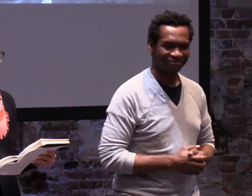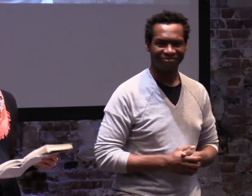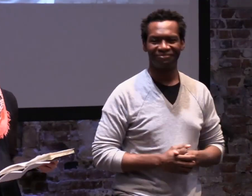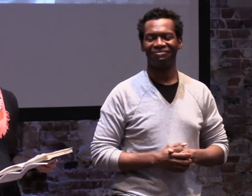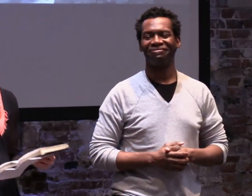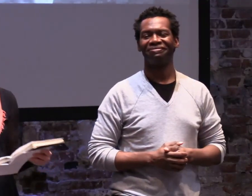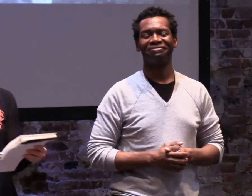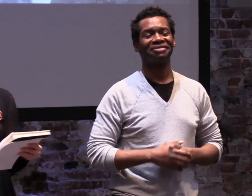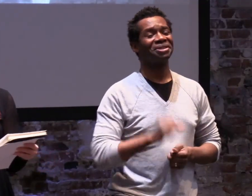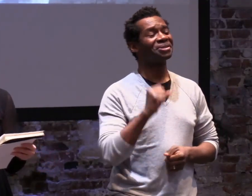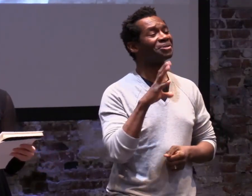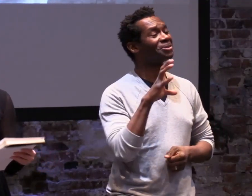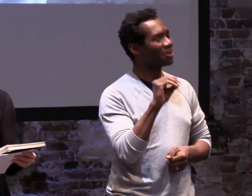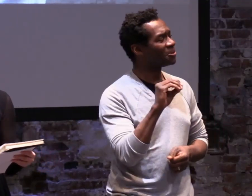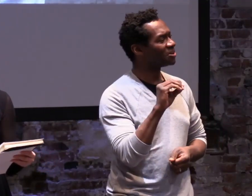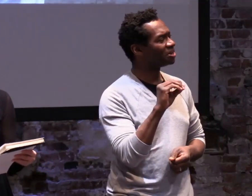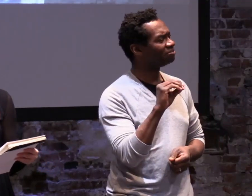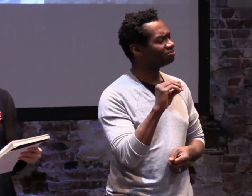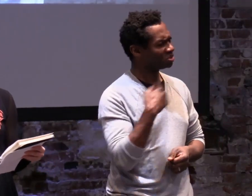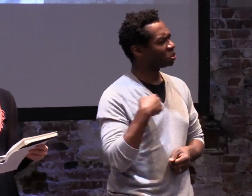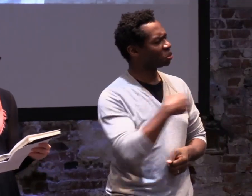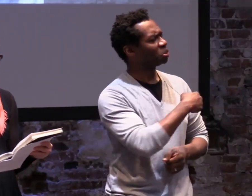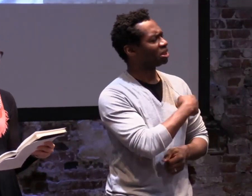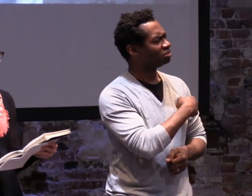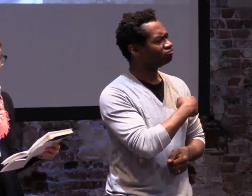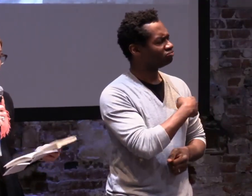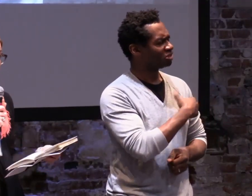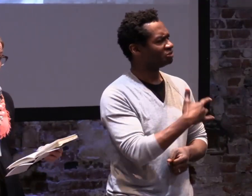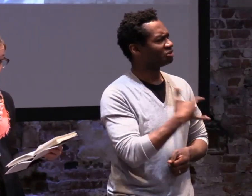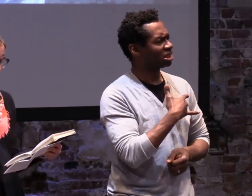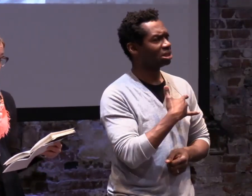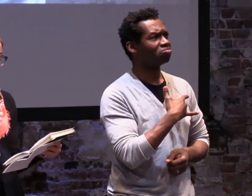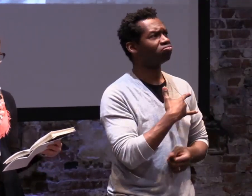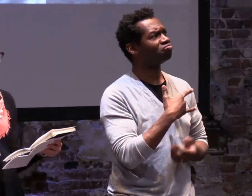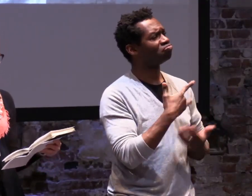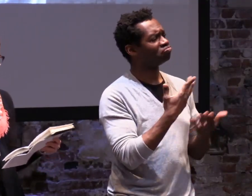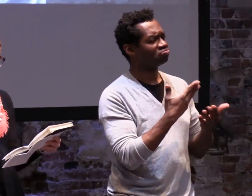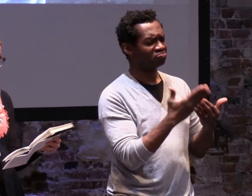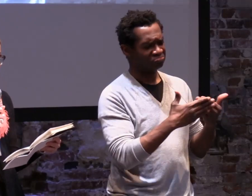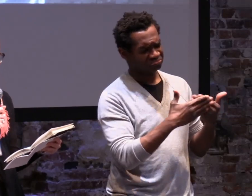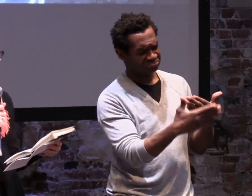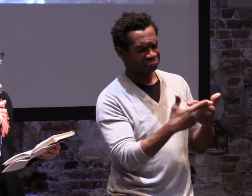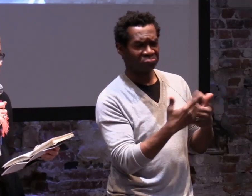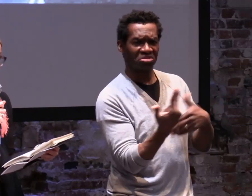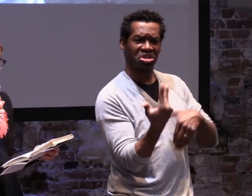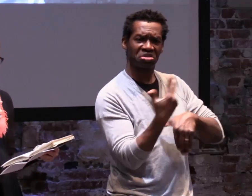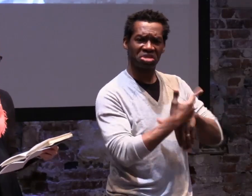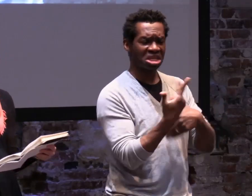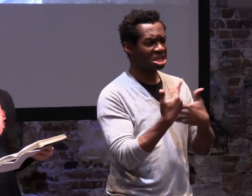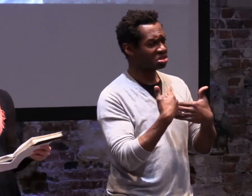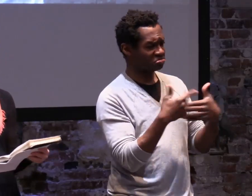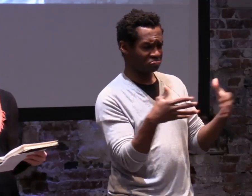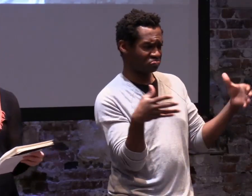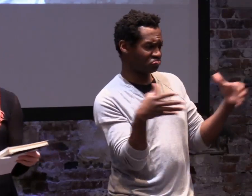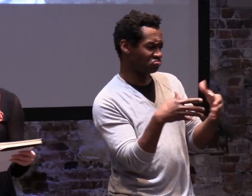It is extremely important to us that what happens over the next 3 days is shared with the field at large.